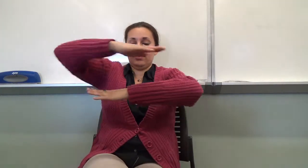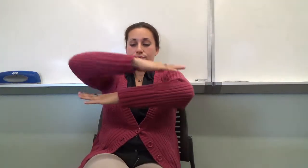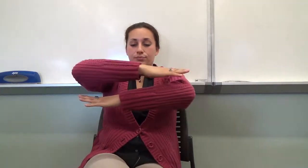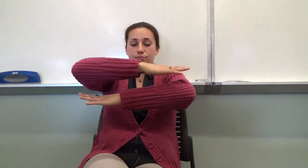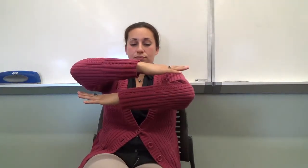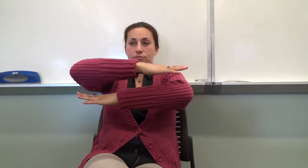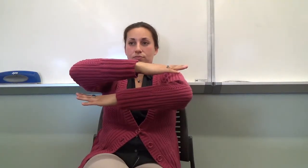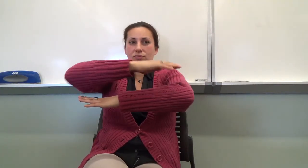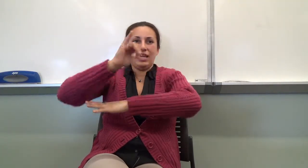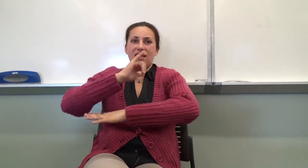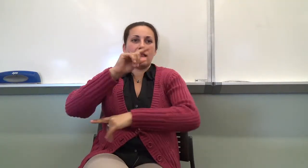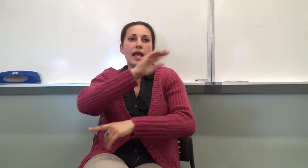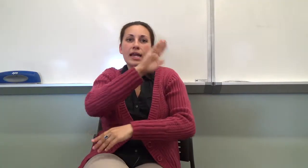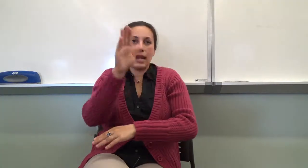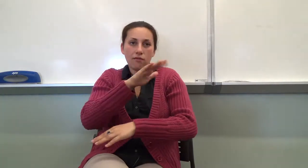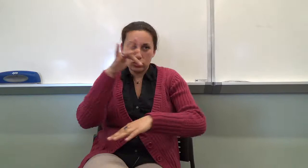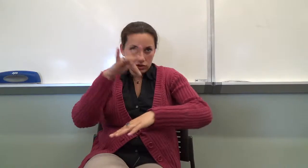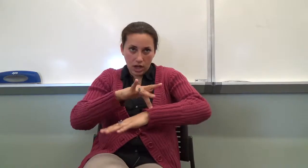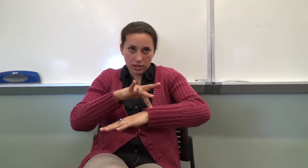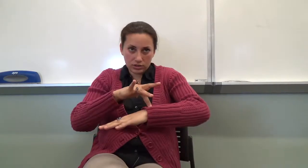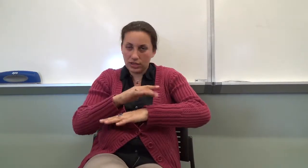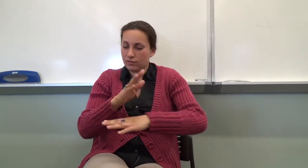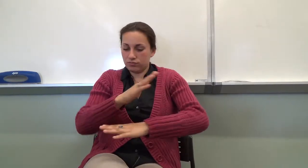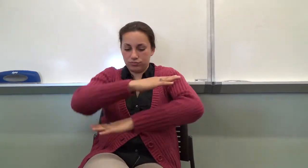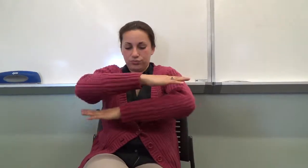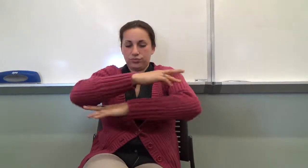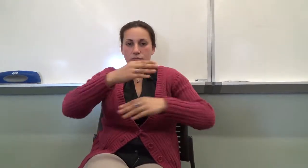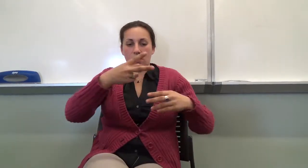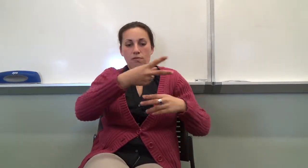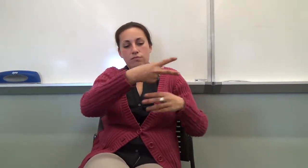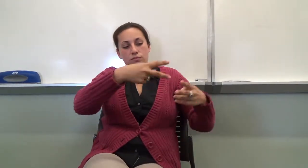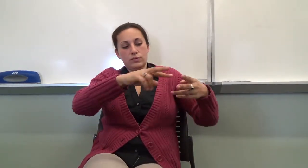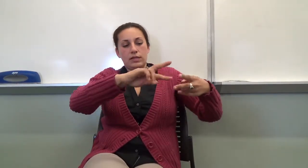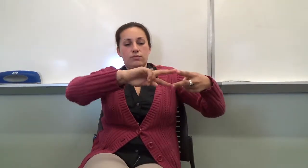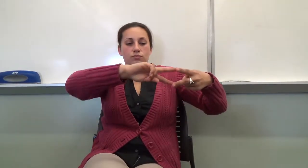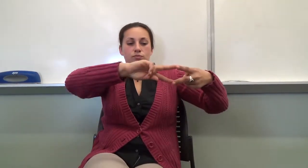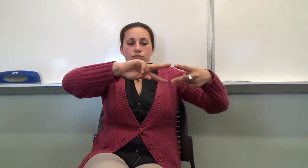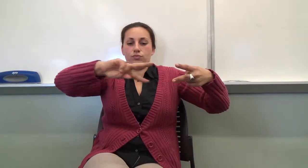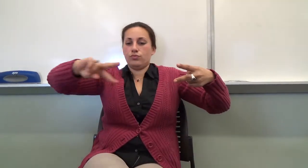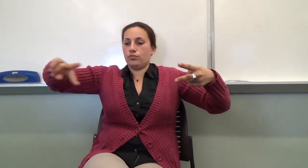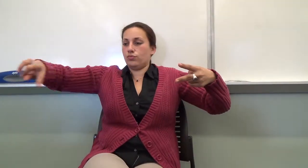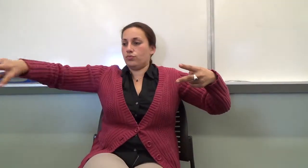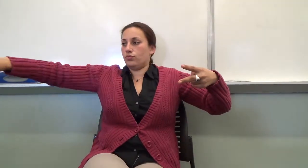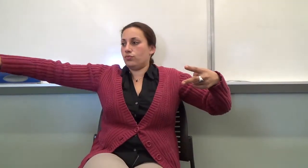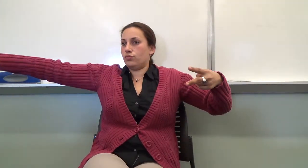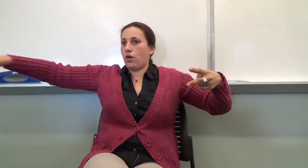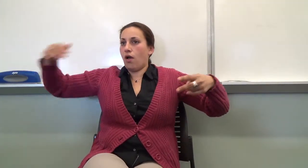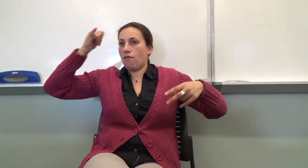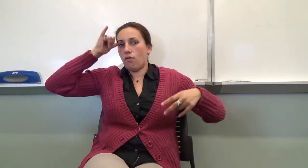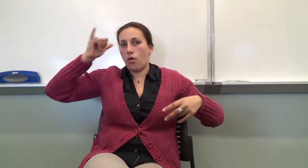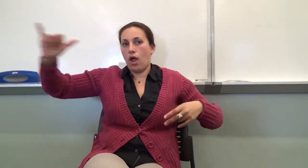on going to infinity. And the angle between them is 0, but they're not the same line. They're different